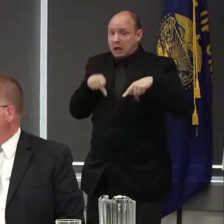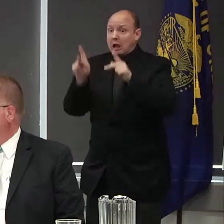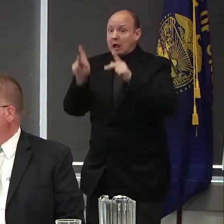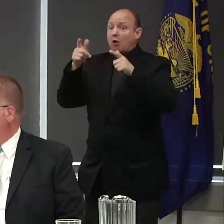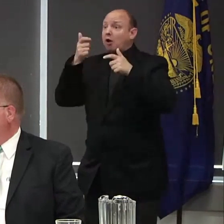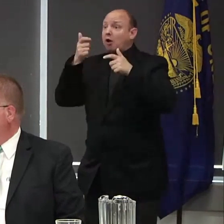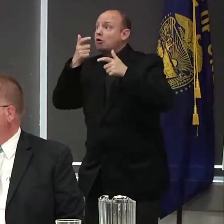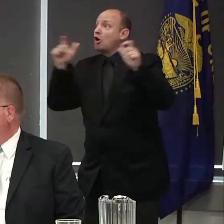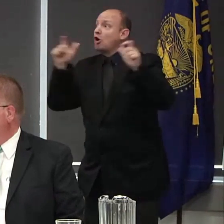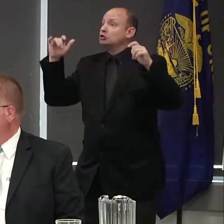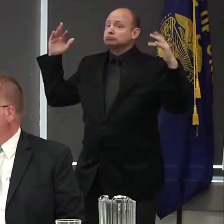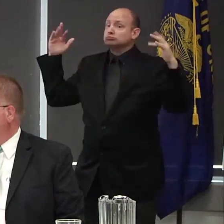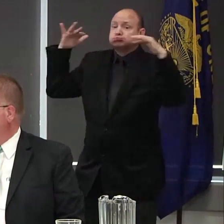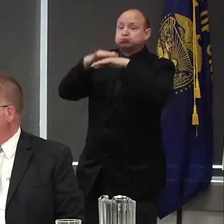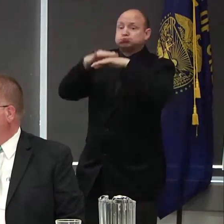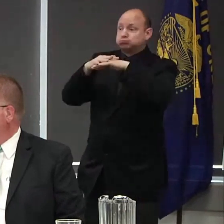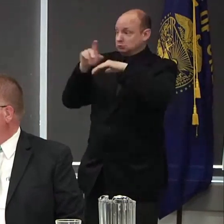churches?